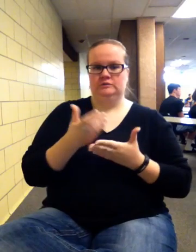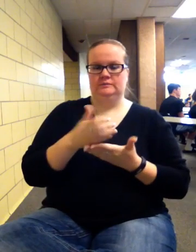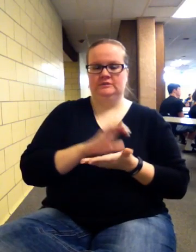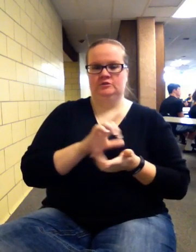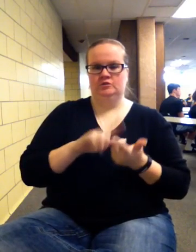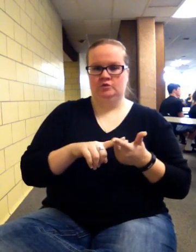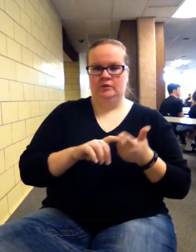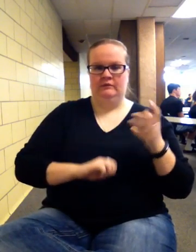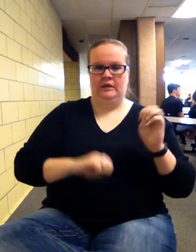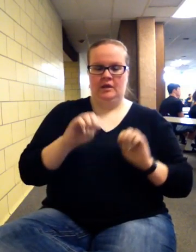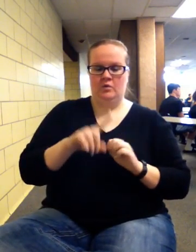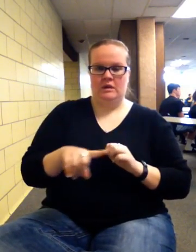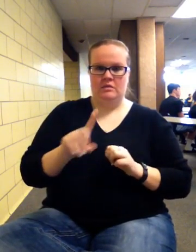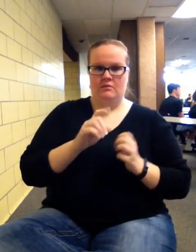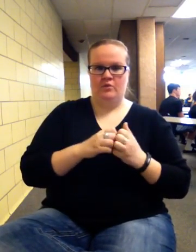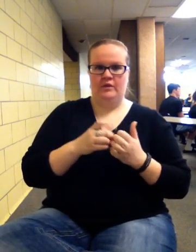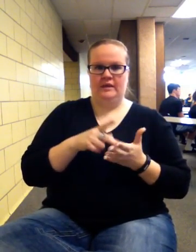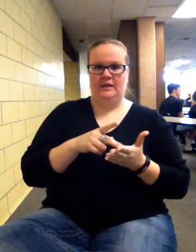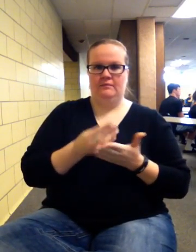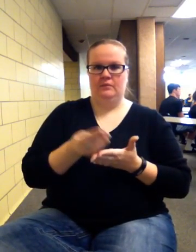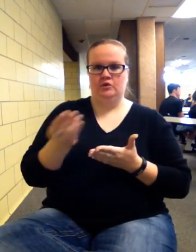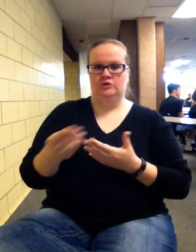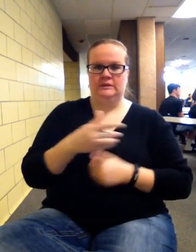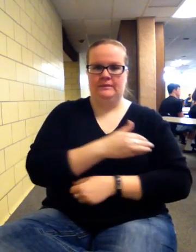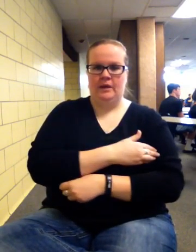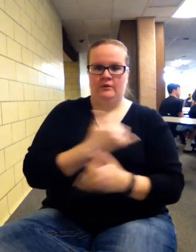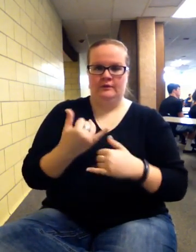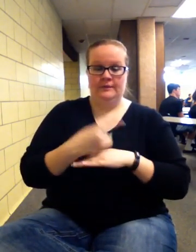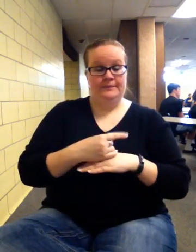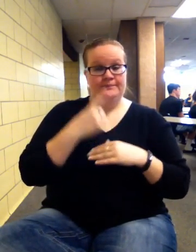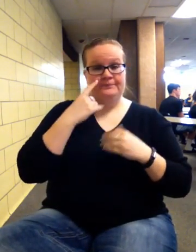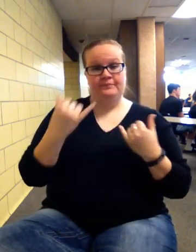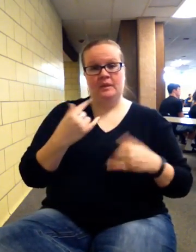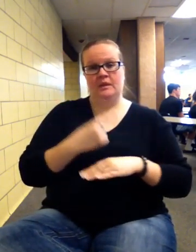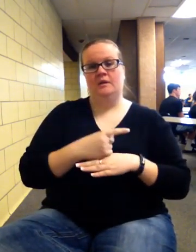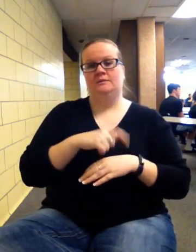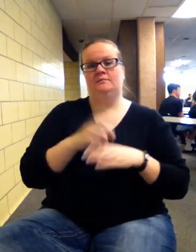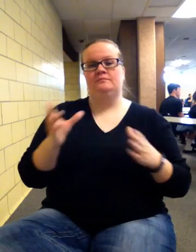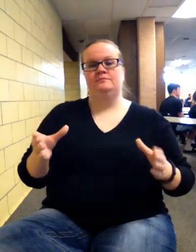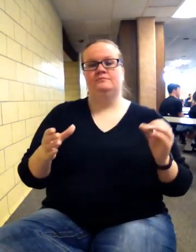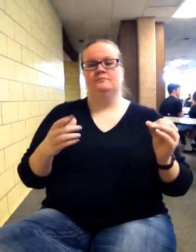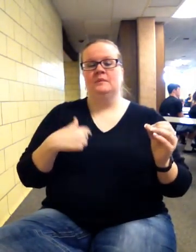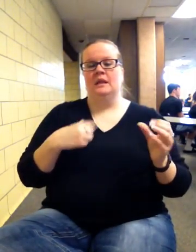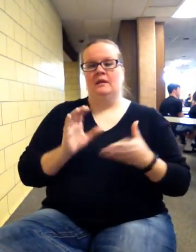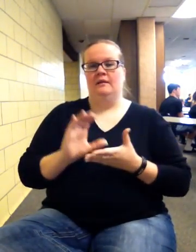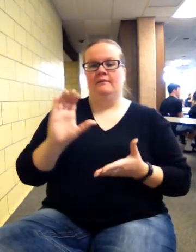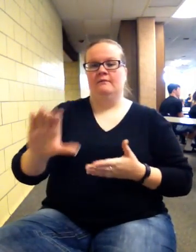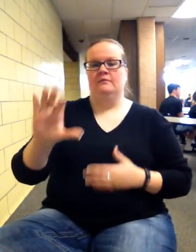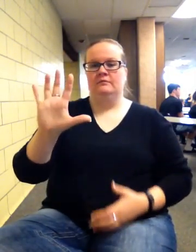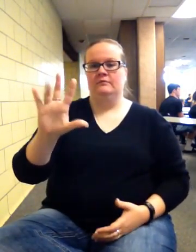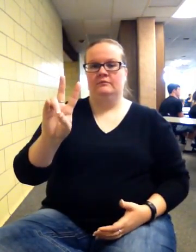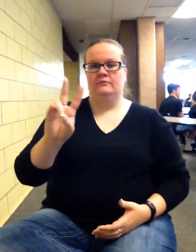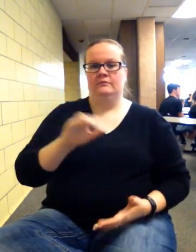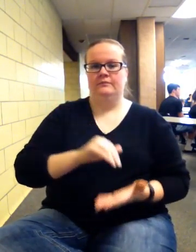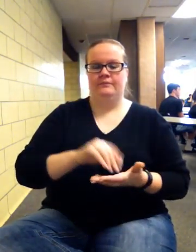power today. Because today at time period zero is when I'm investing 52,125. So a dollar today is worth a